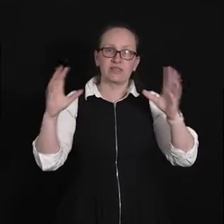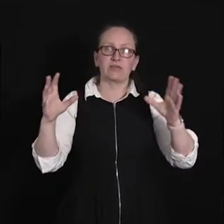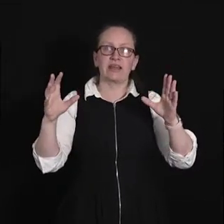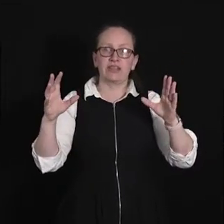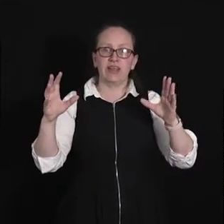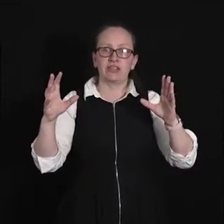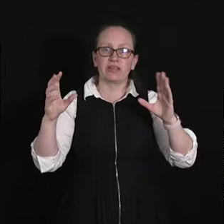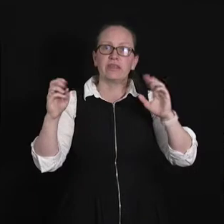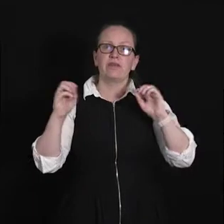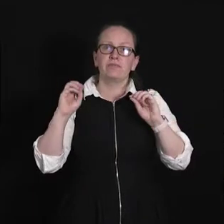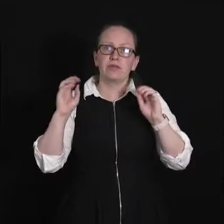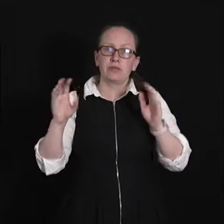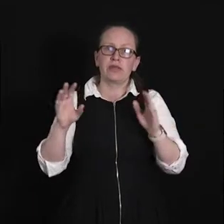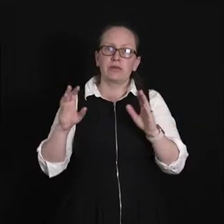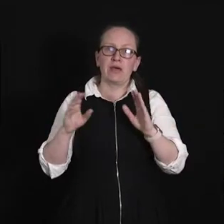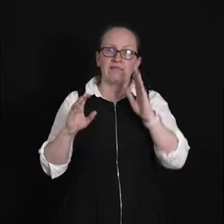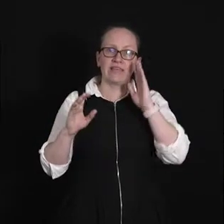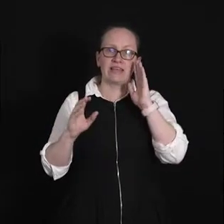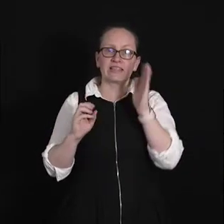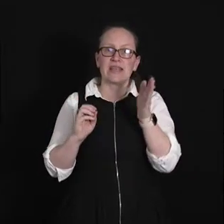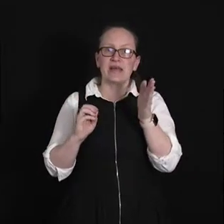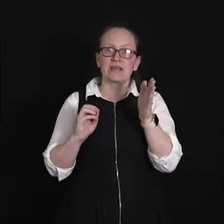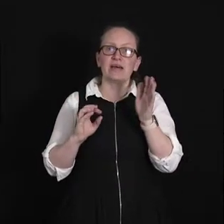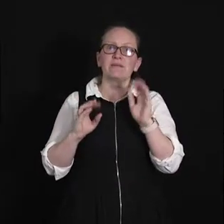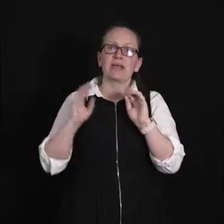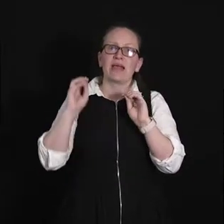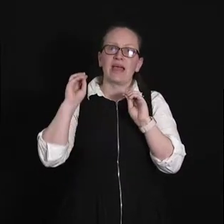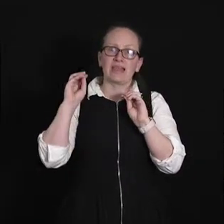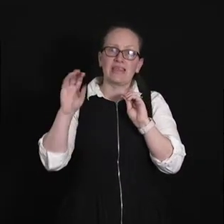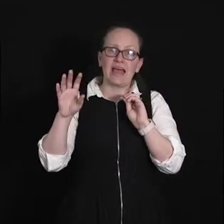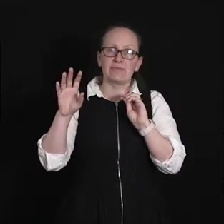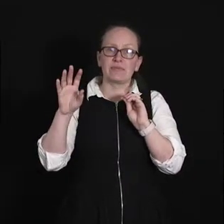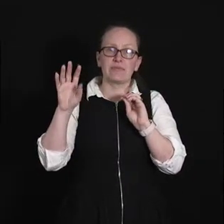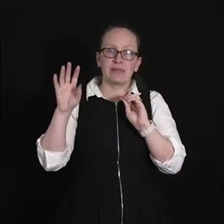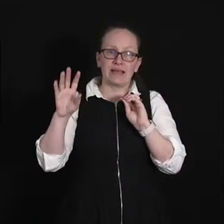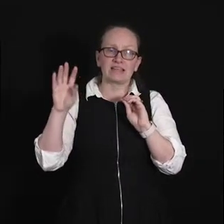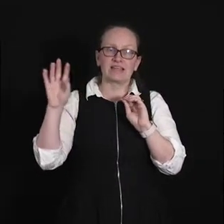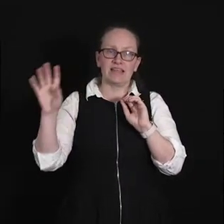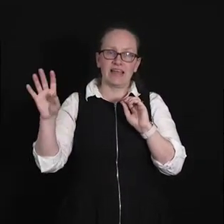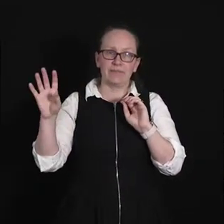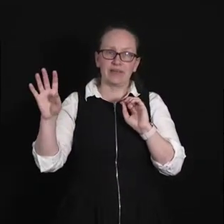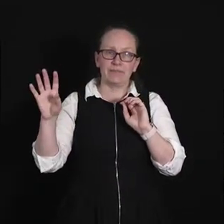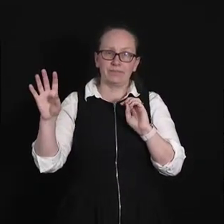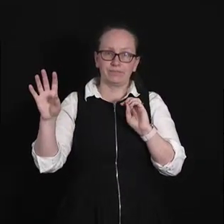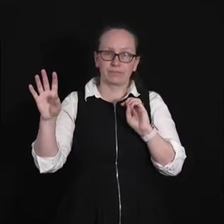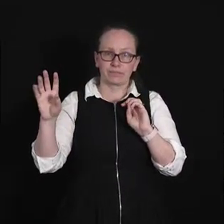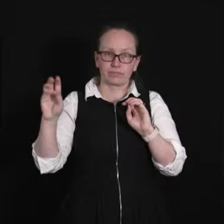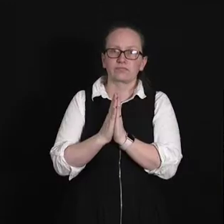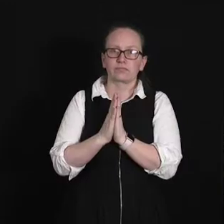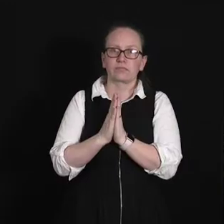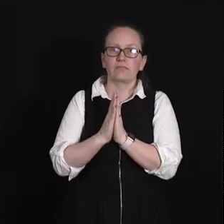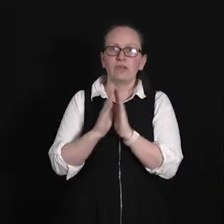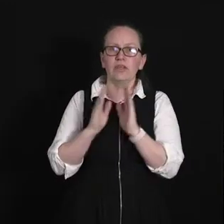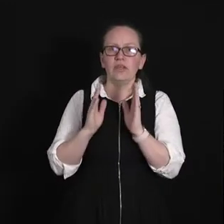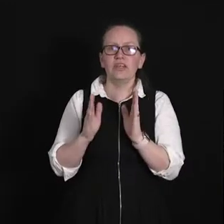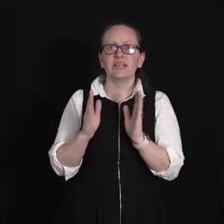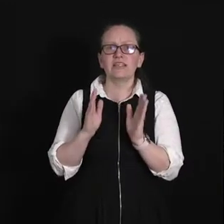the radiation between the wavelengths lambda and lambda plus d lambda. You can see